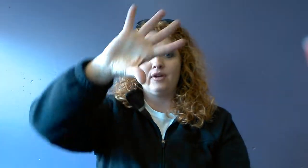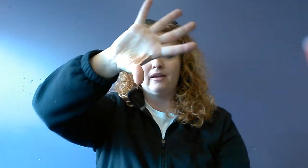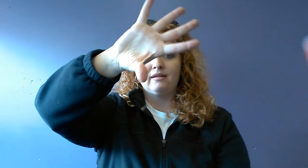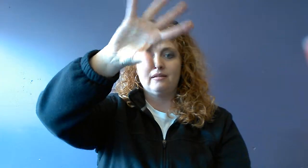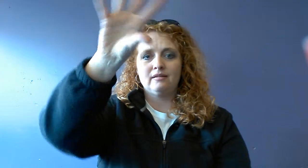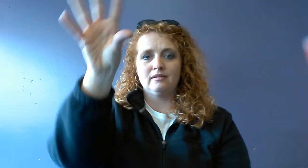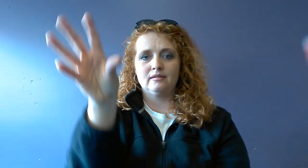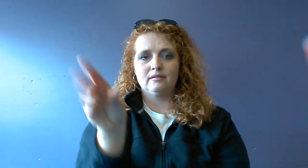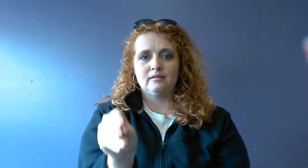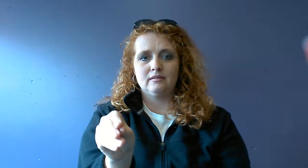Africa.